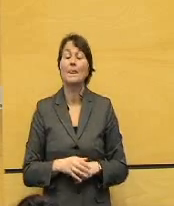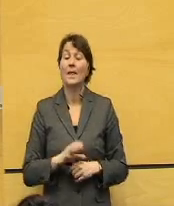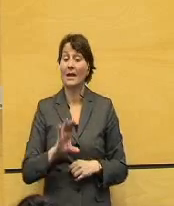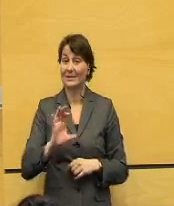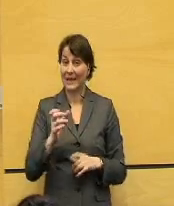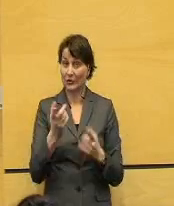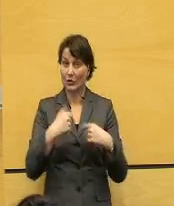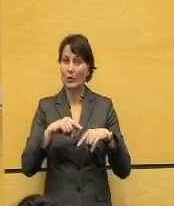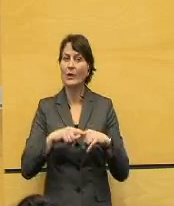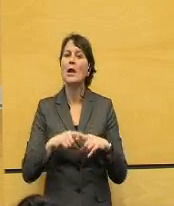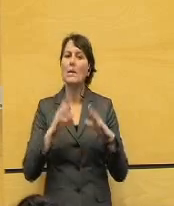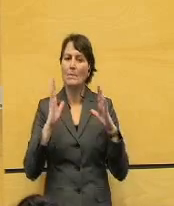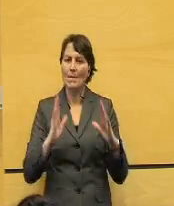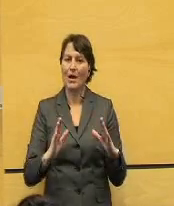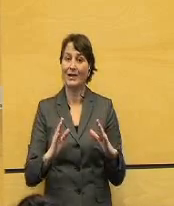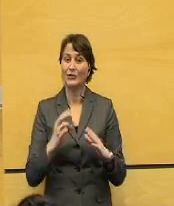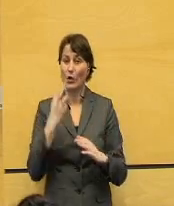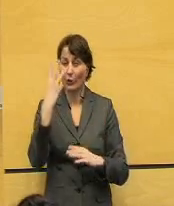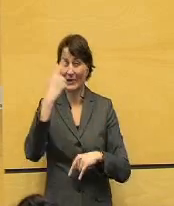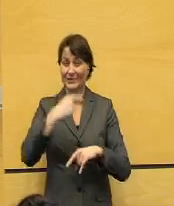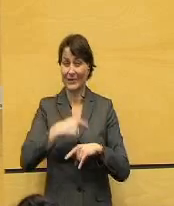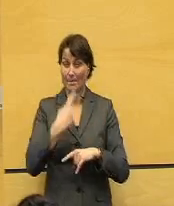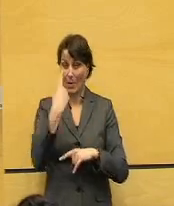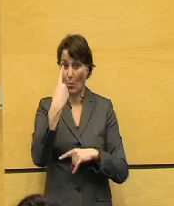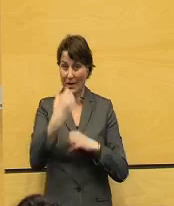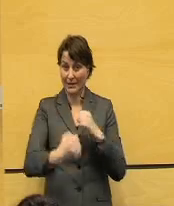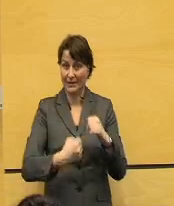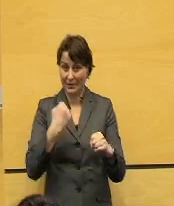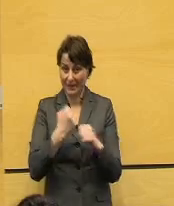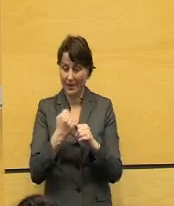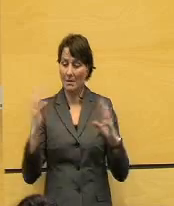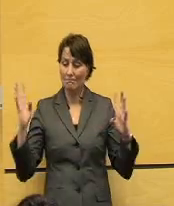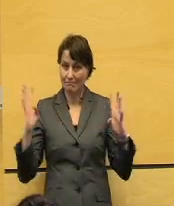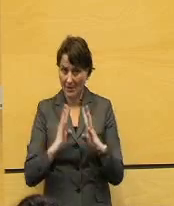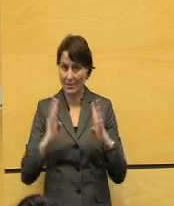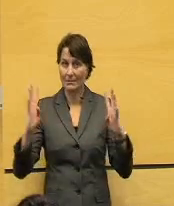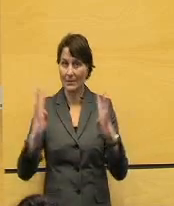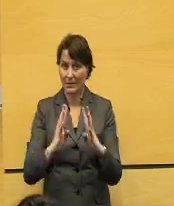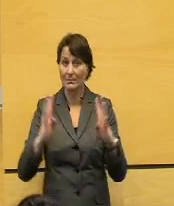least 3 times a year or upon request.